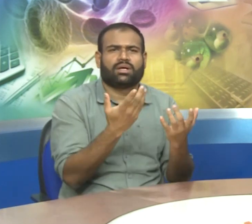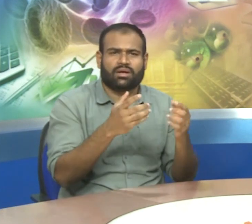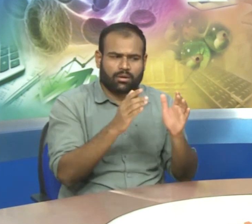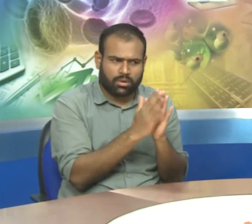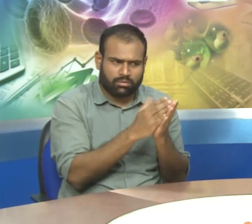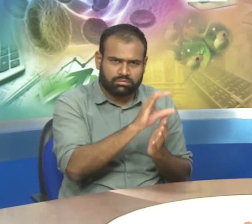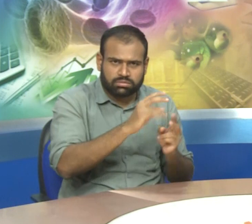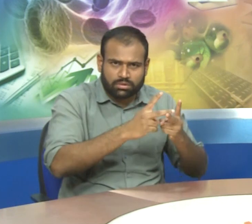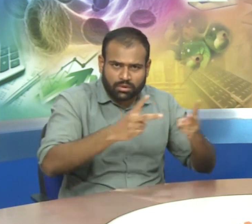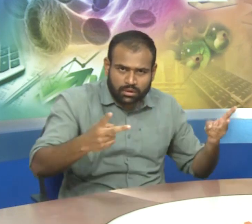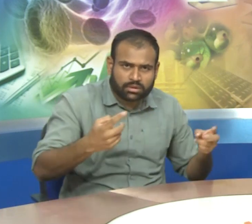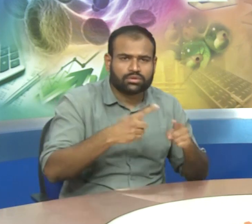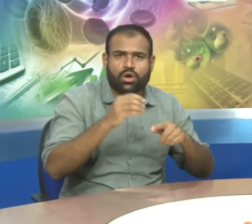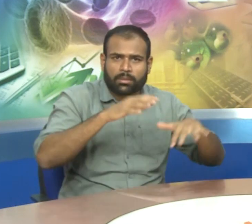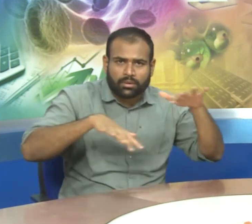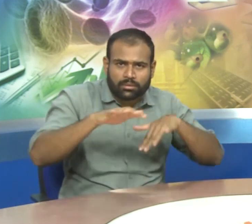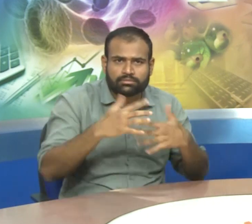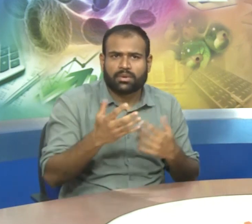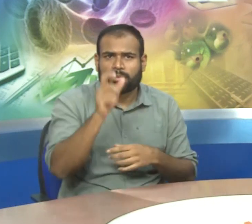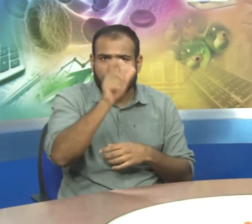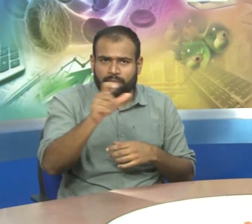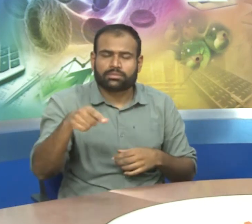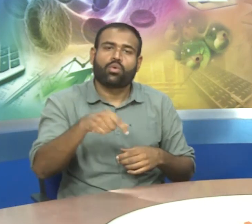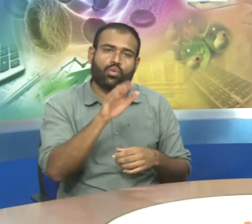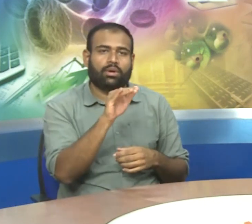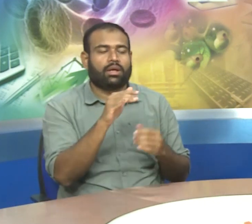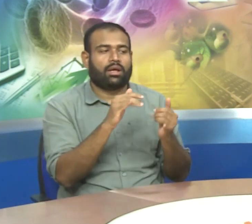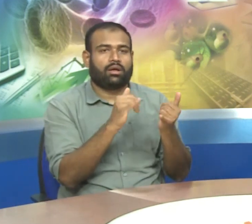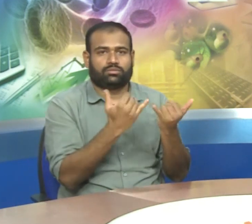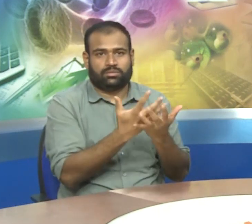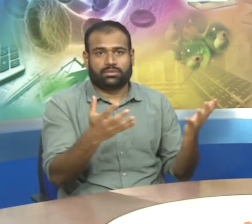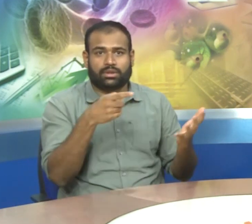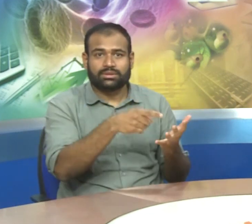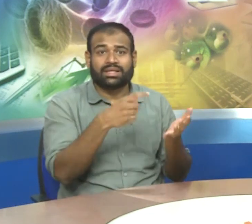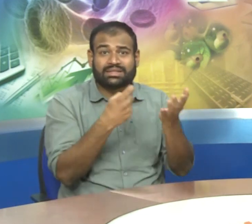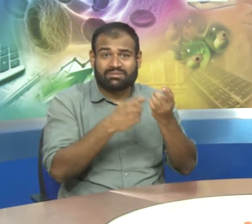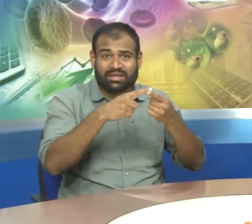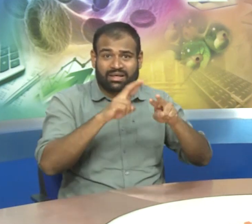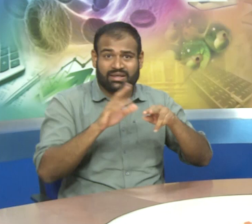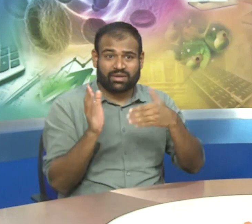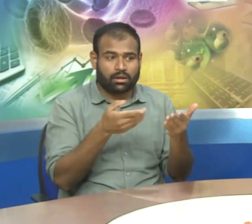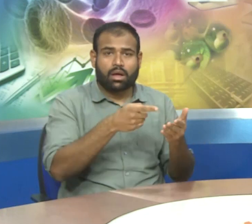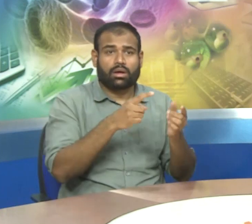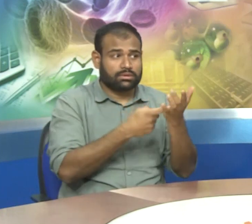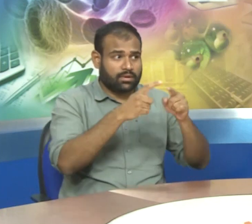The source may be either in the form of a document or an organization or an